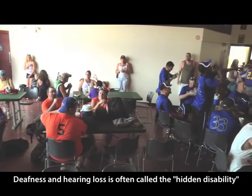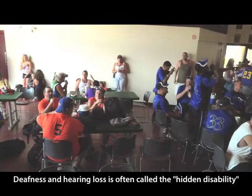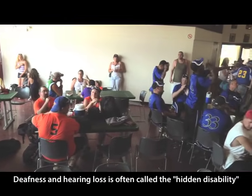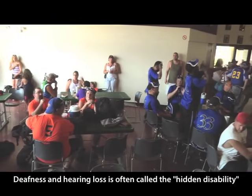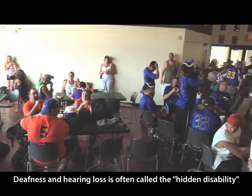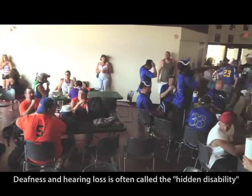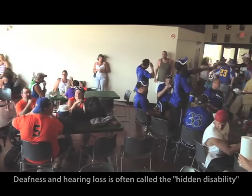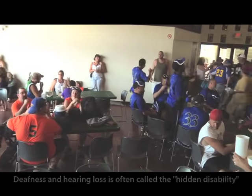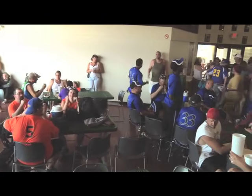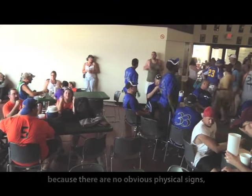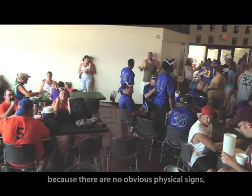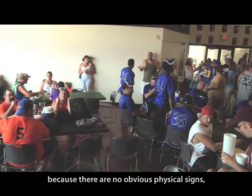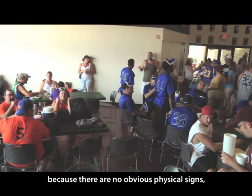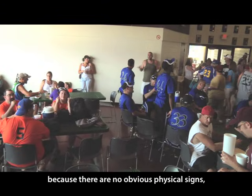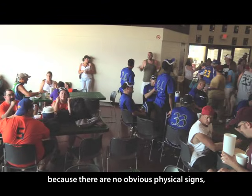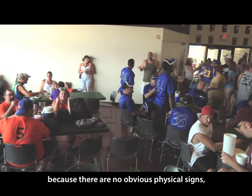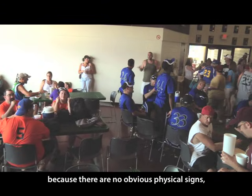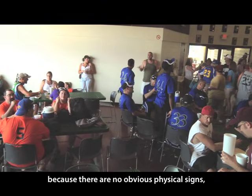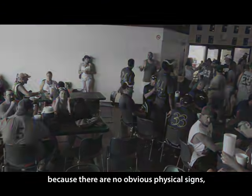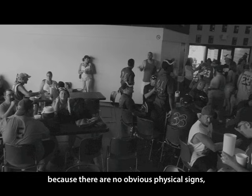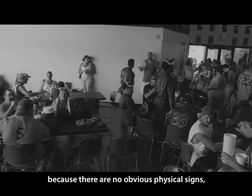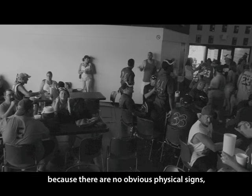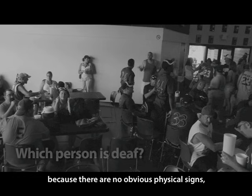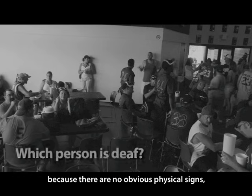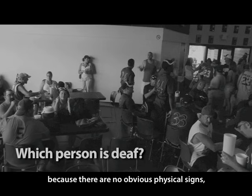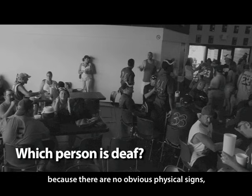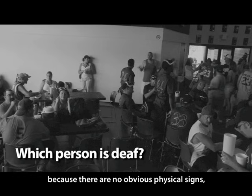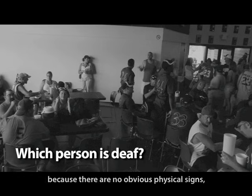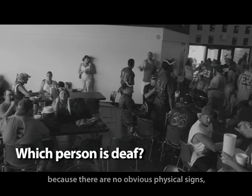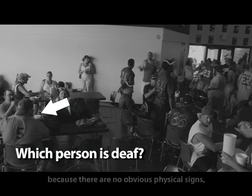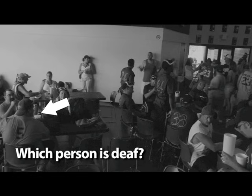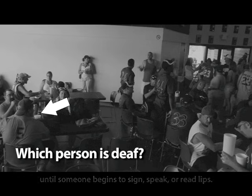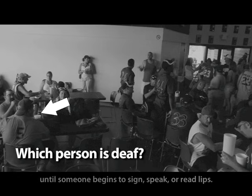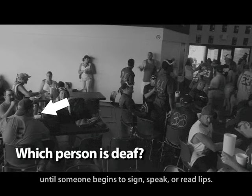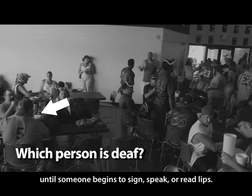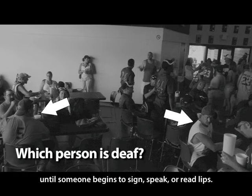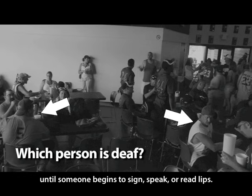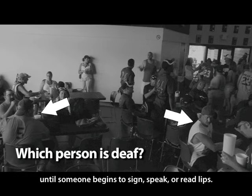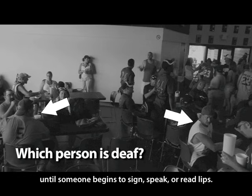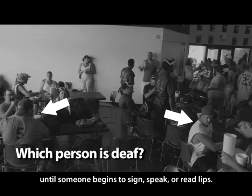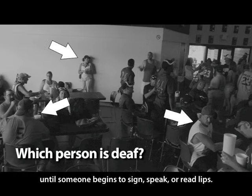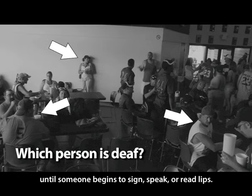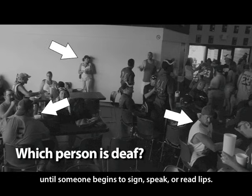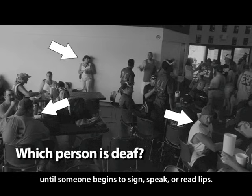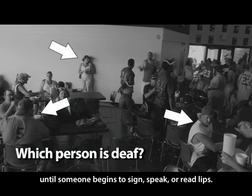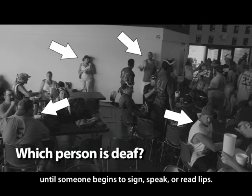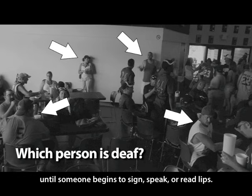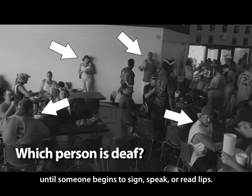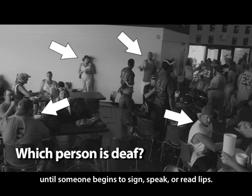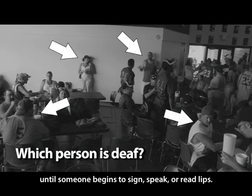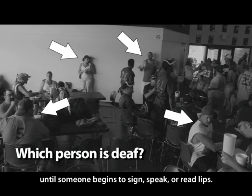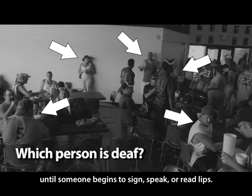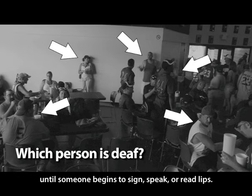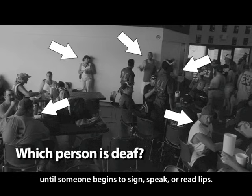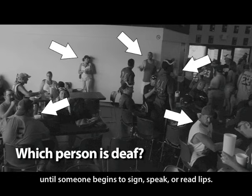hidden disability because there are no obvious physical signs until someone begins to sign, speak, or read